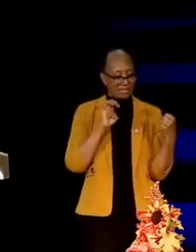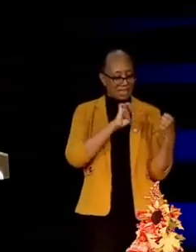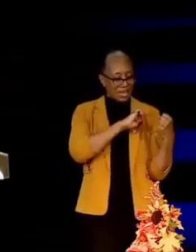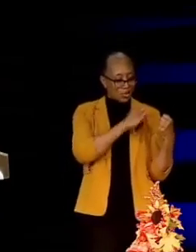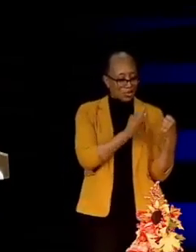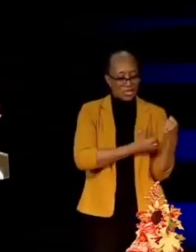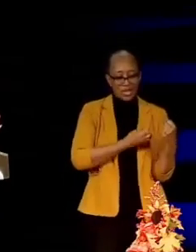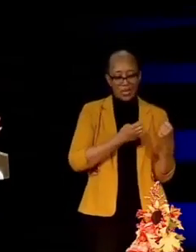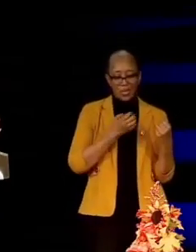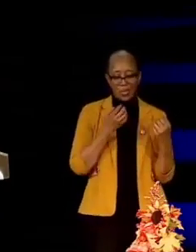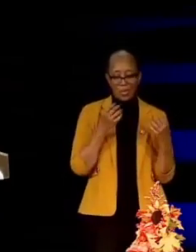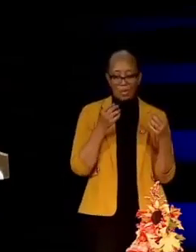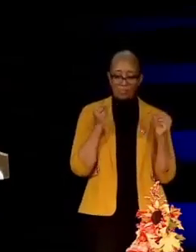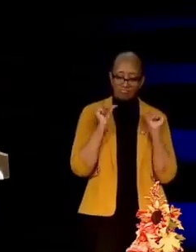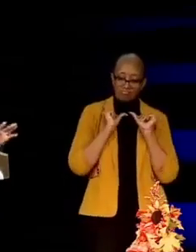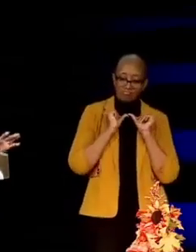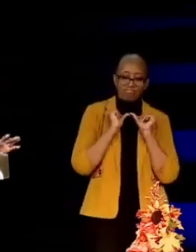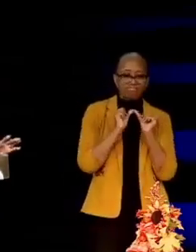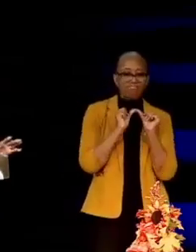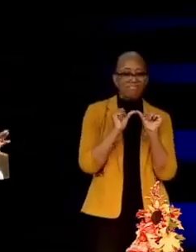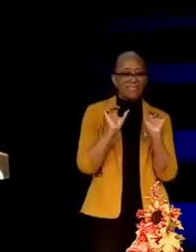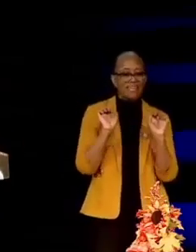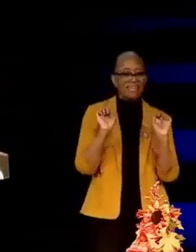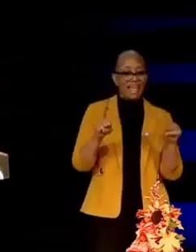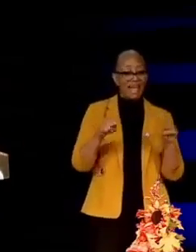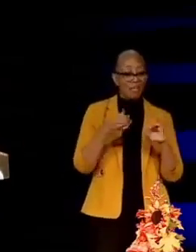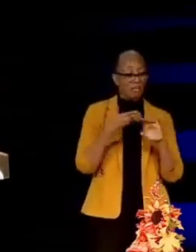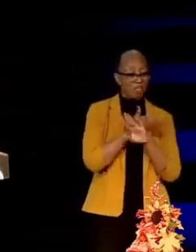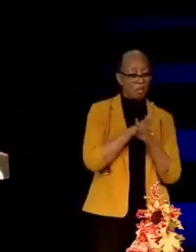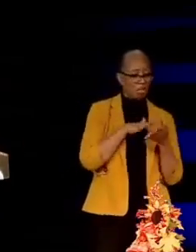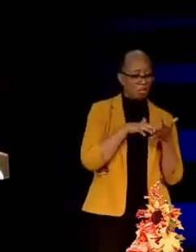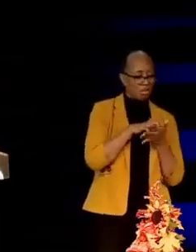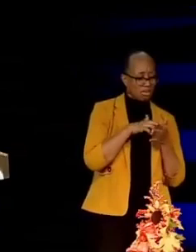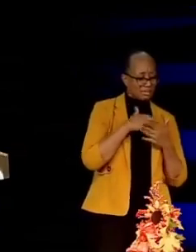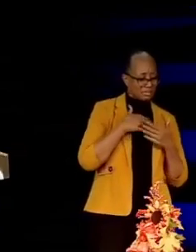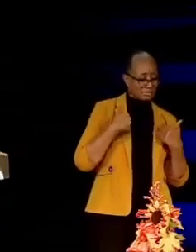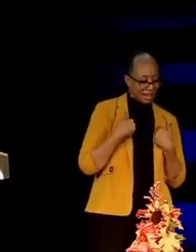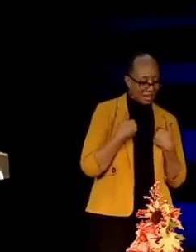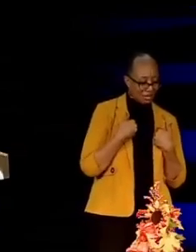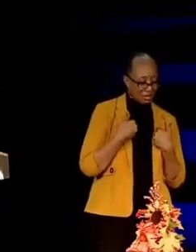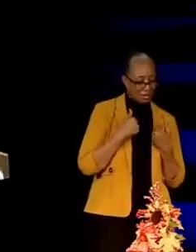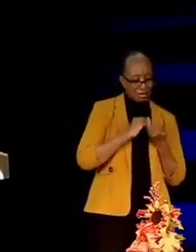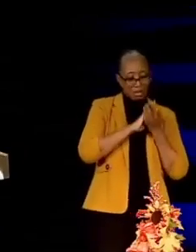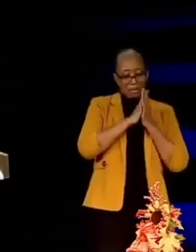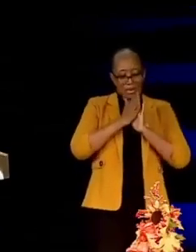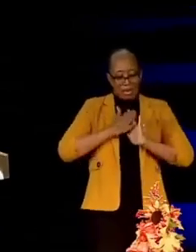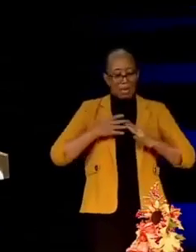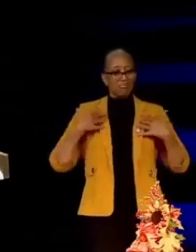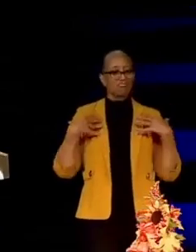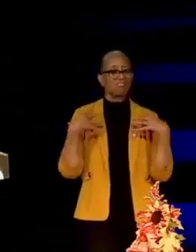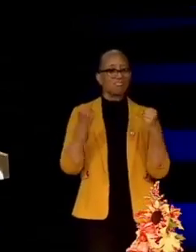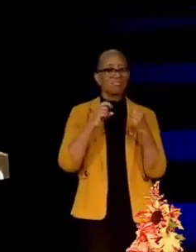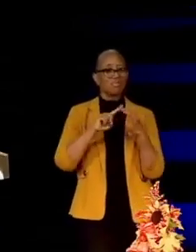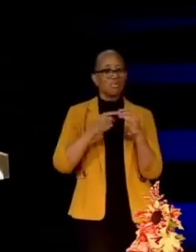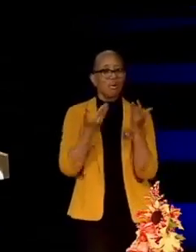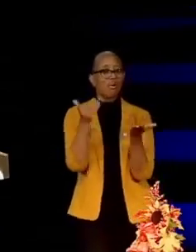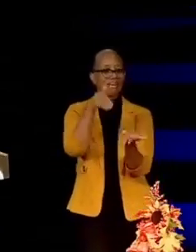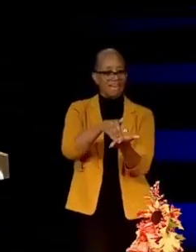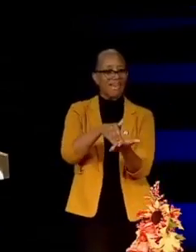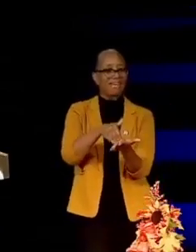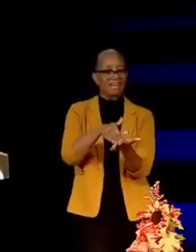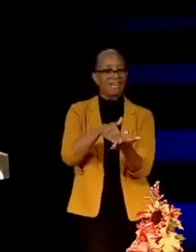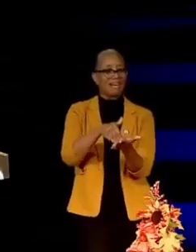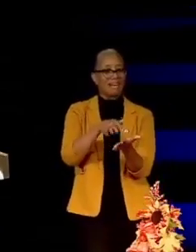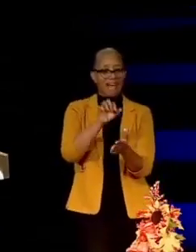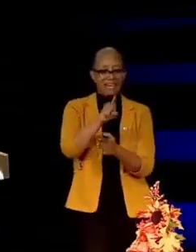that makes it possible to continue in an activity or to start again.